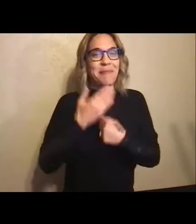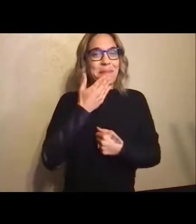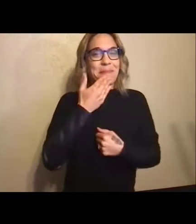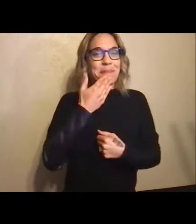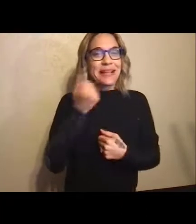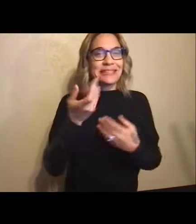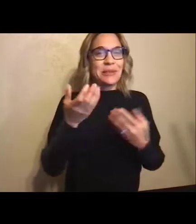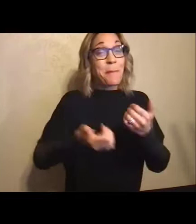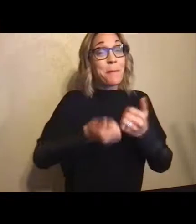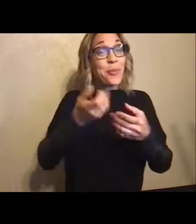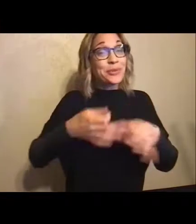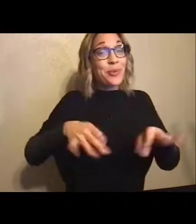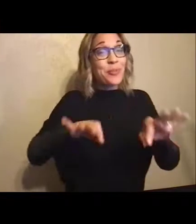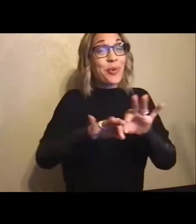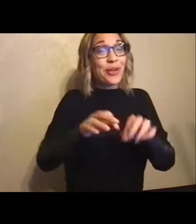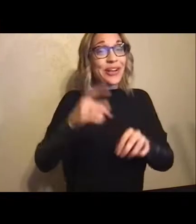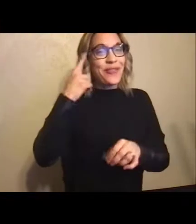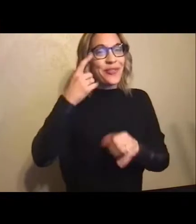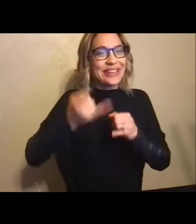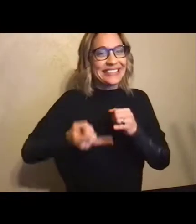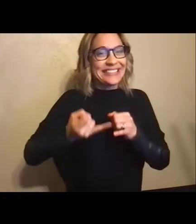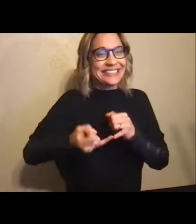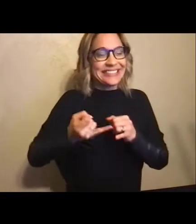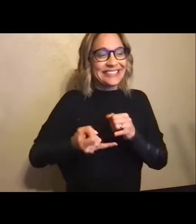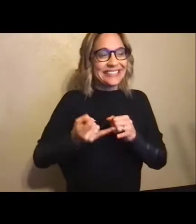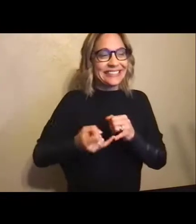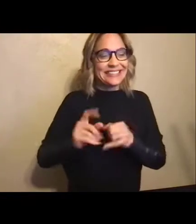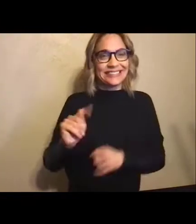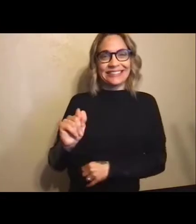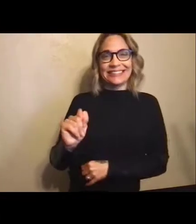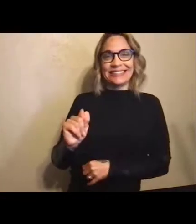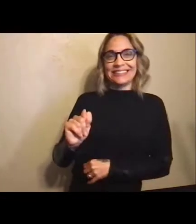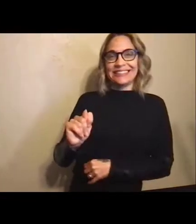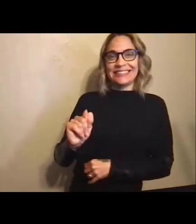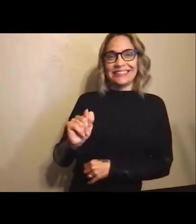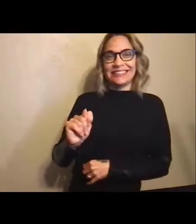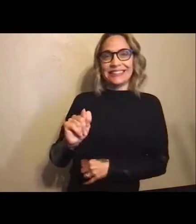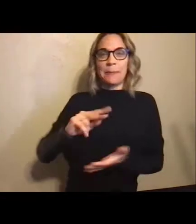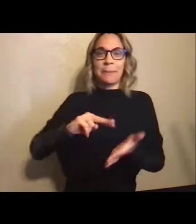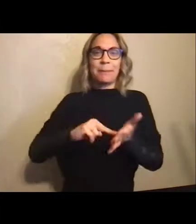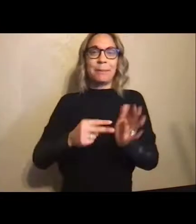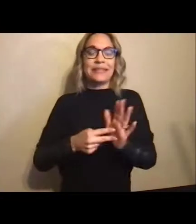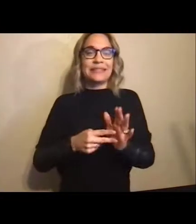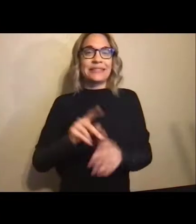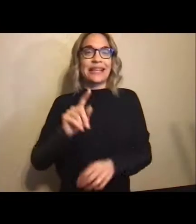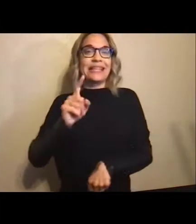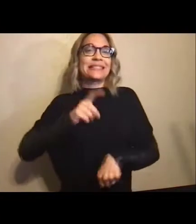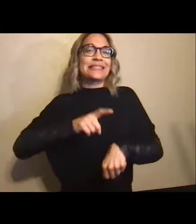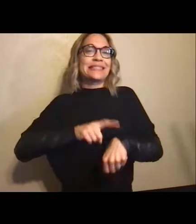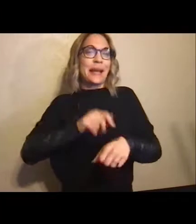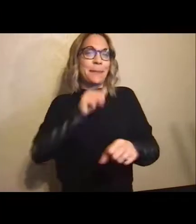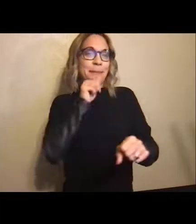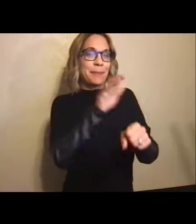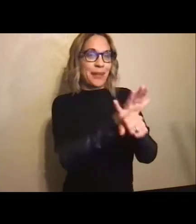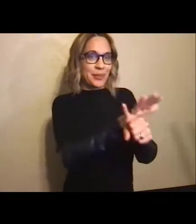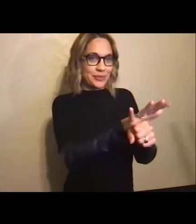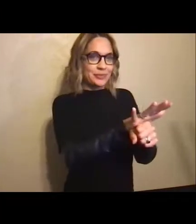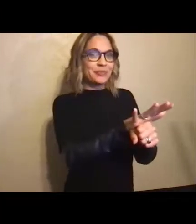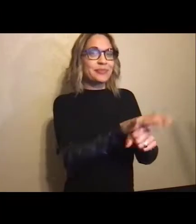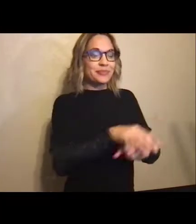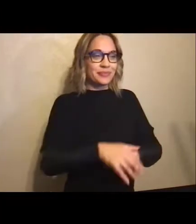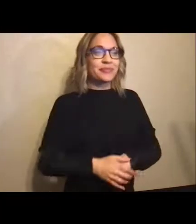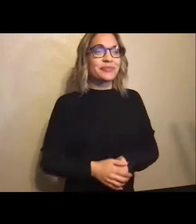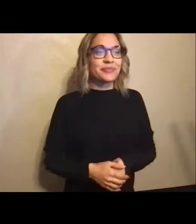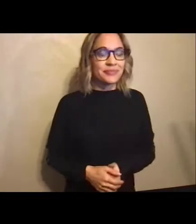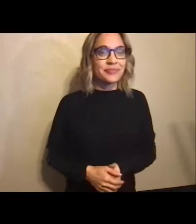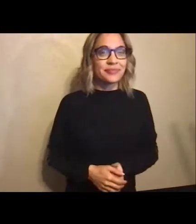The last part of this acronym, I always save the best for last, the most important one, which is T, time